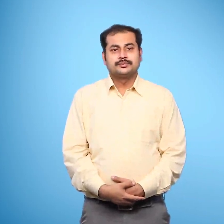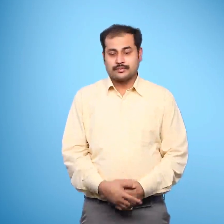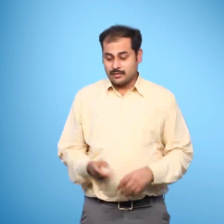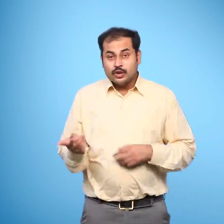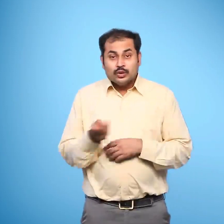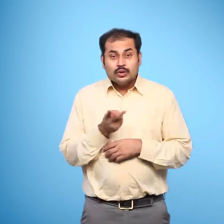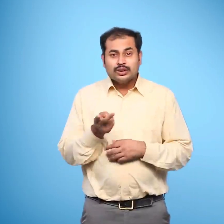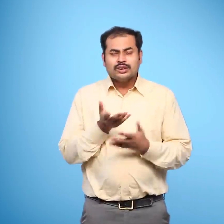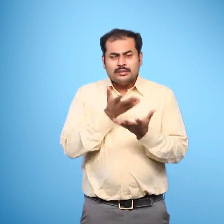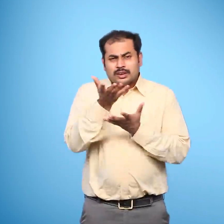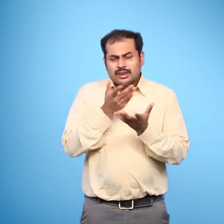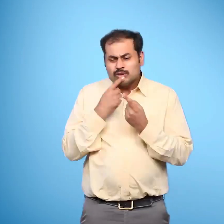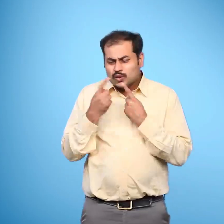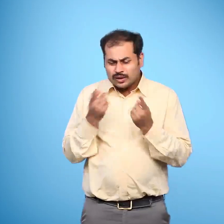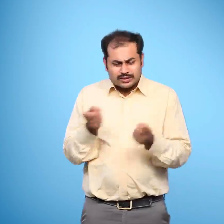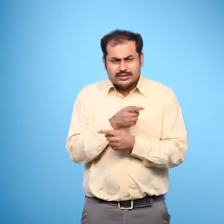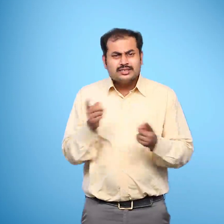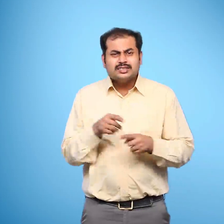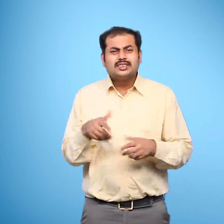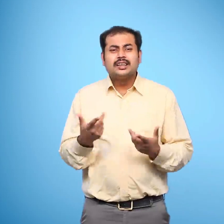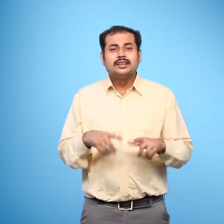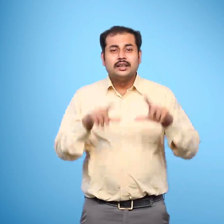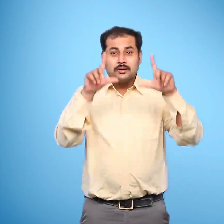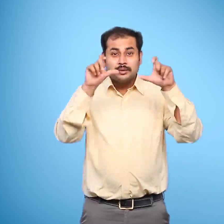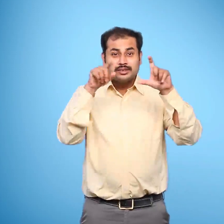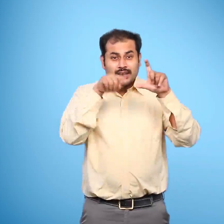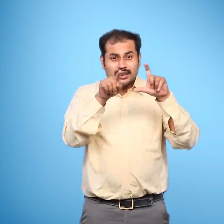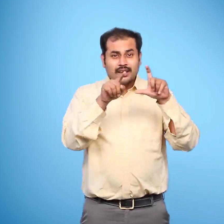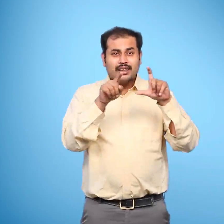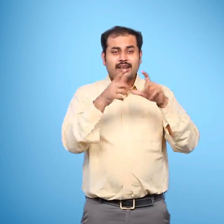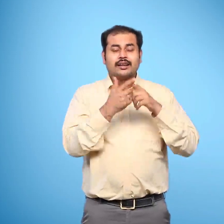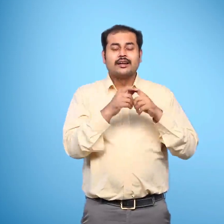The conversation is in comic mode, that is, picture and speech.